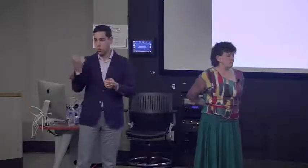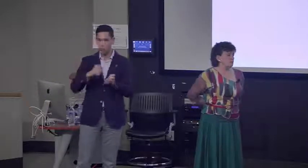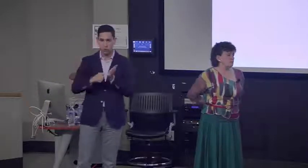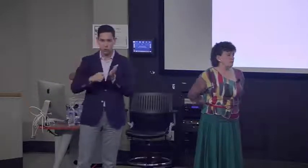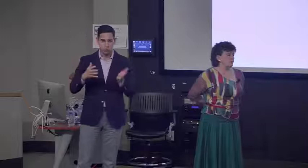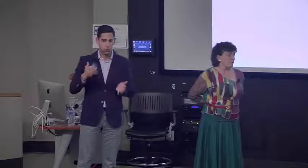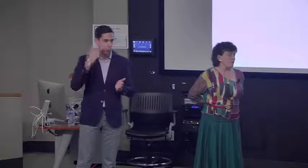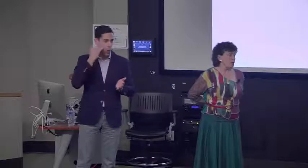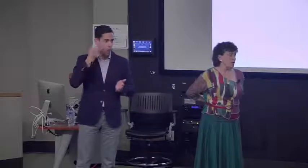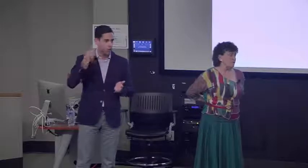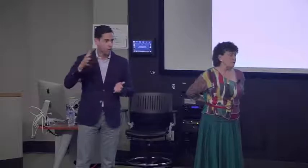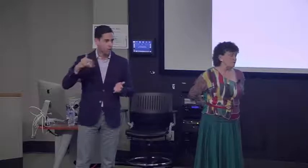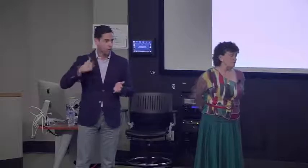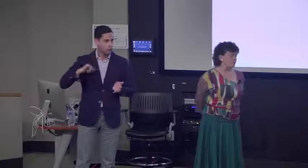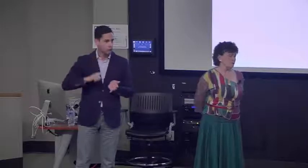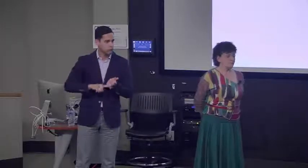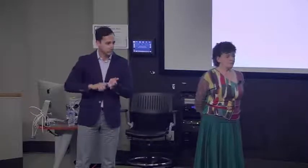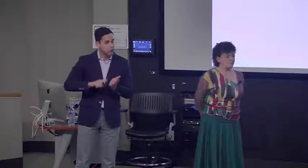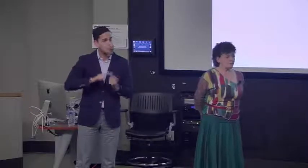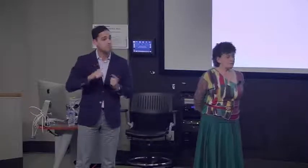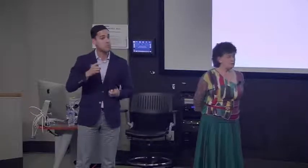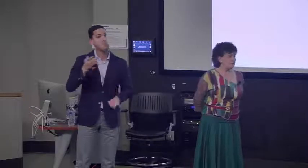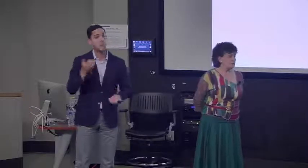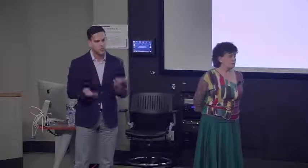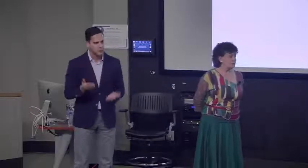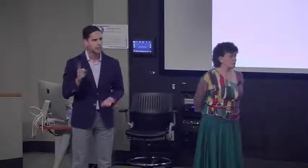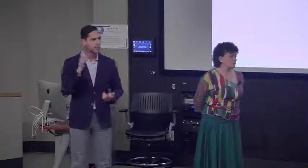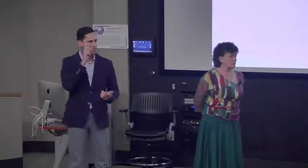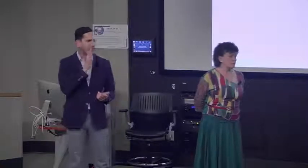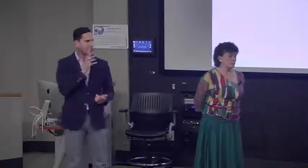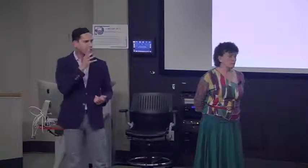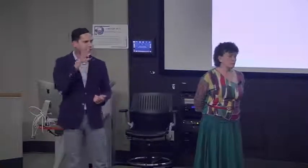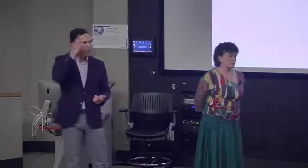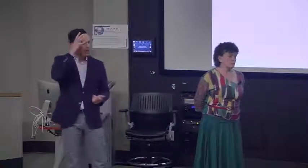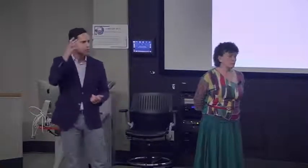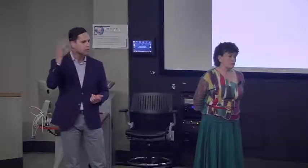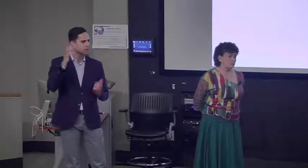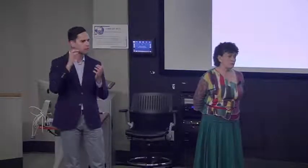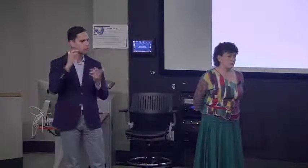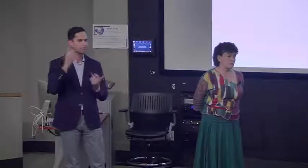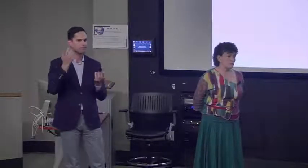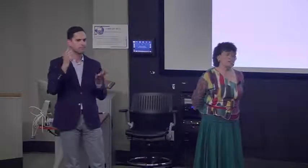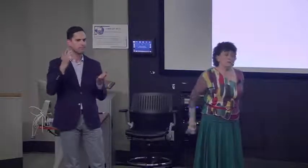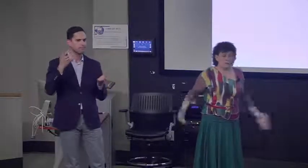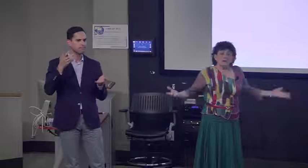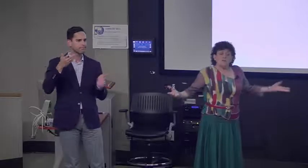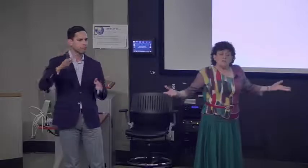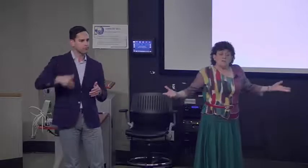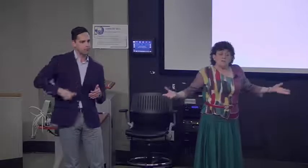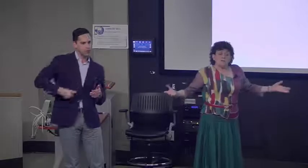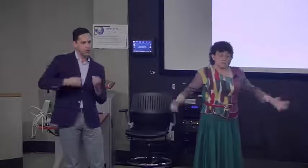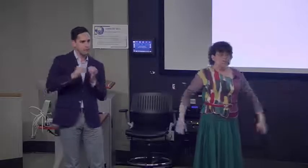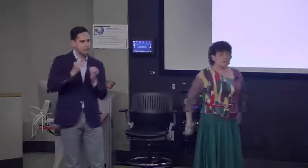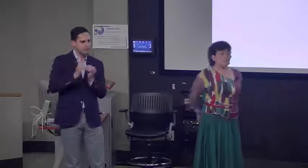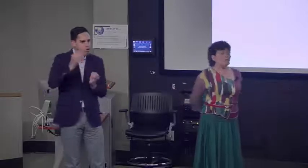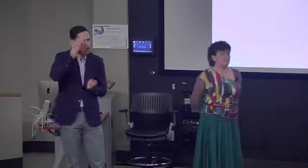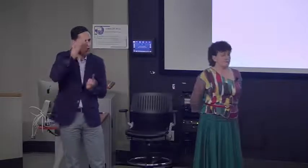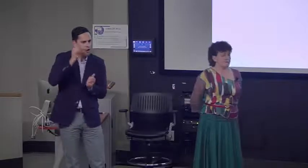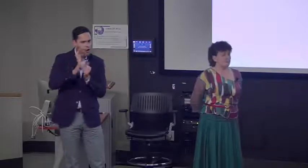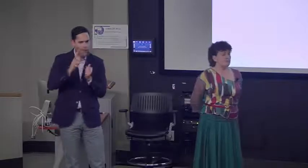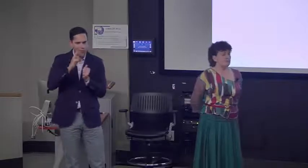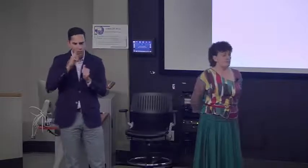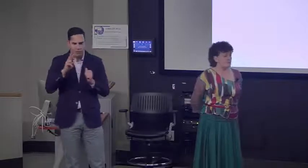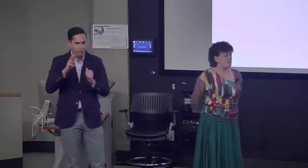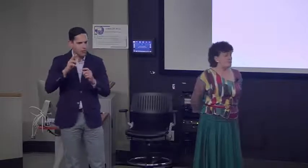exists, it may be that deaf parents are more attuned to being able to follow in with their kids